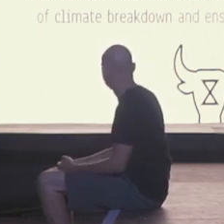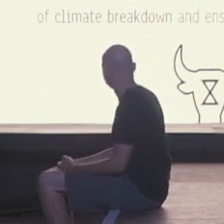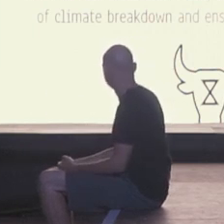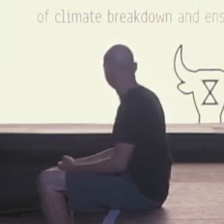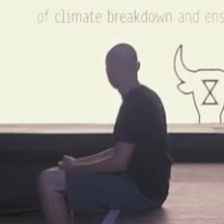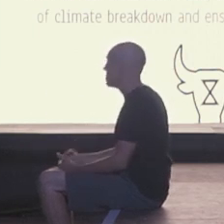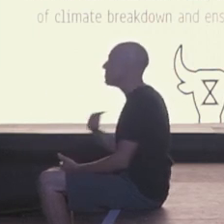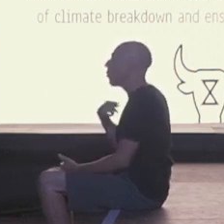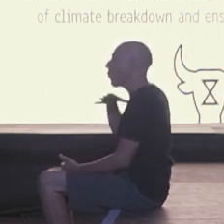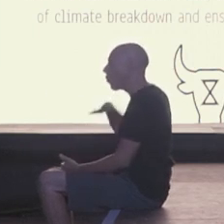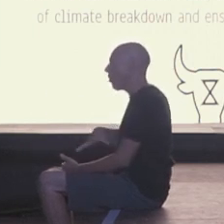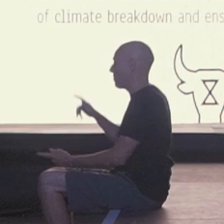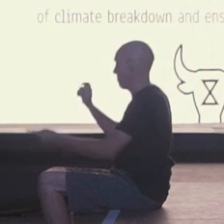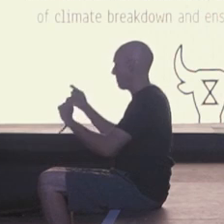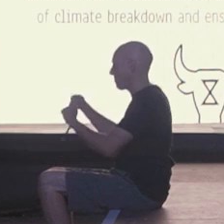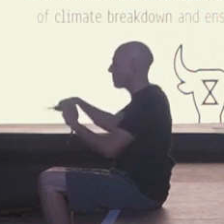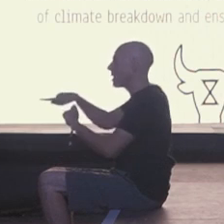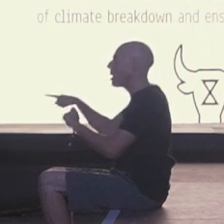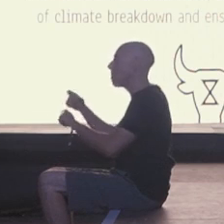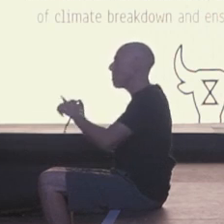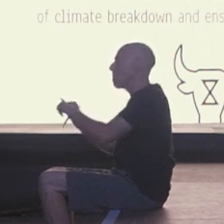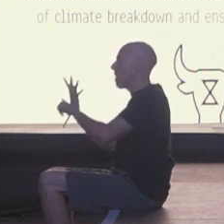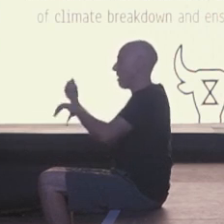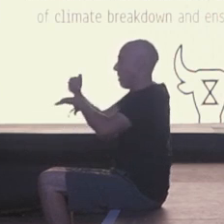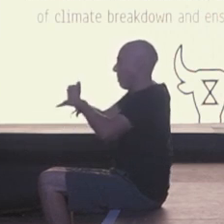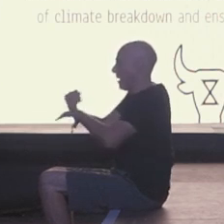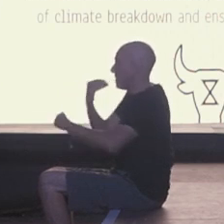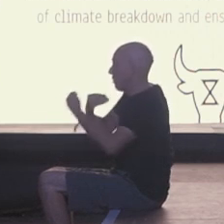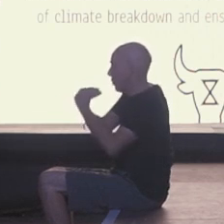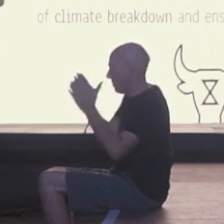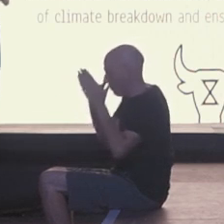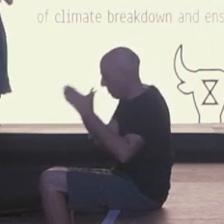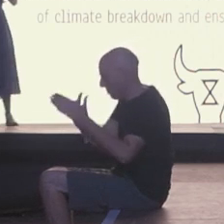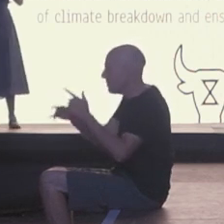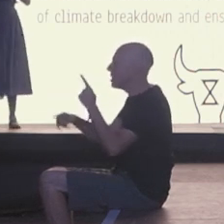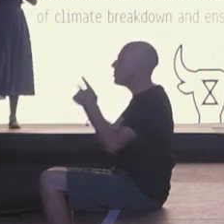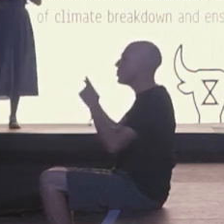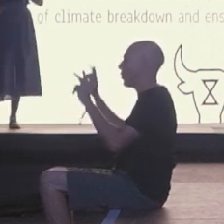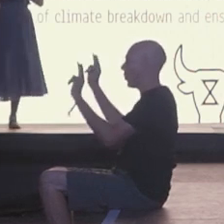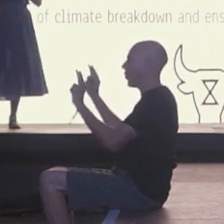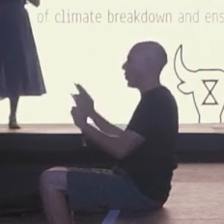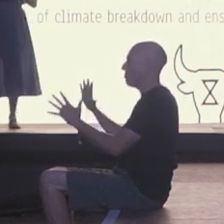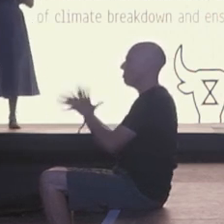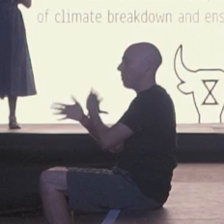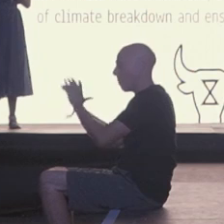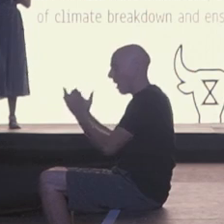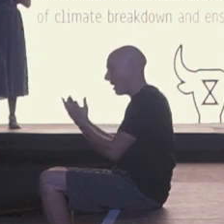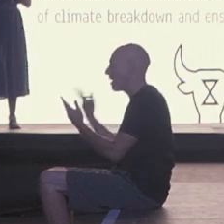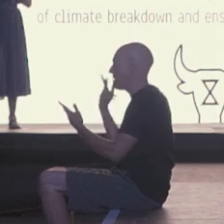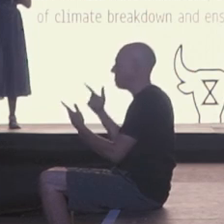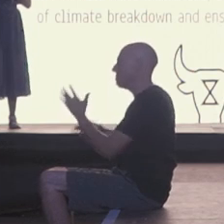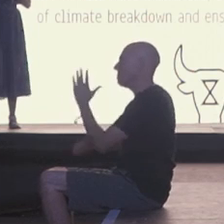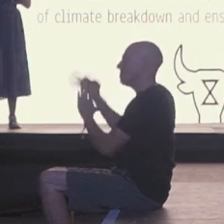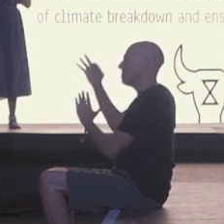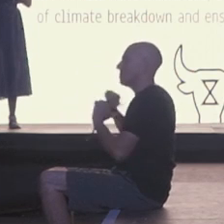alleviate the worst effects of climate breakdown, and ensure justice for all animals. So to break that down, Animal Rebellion is